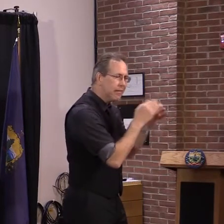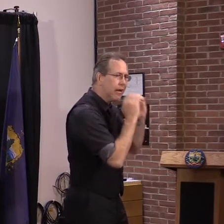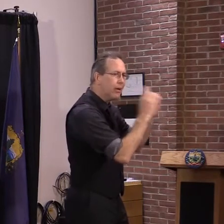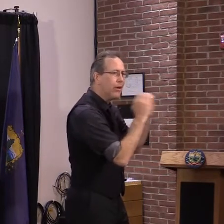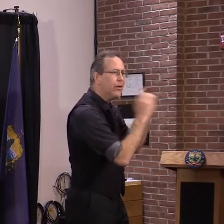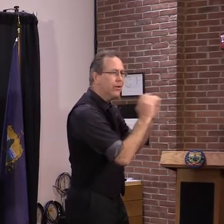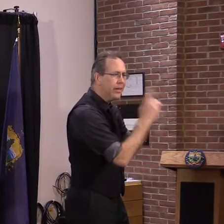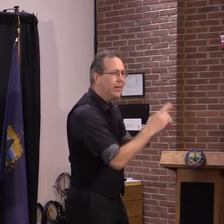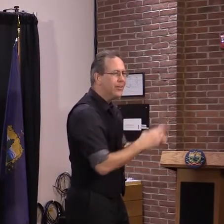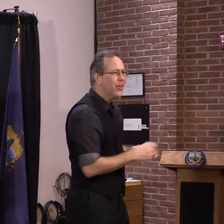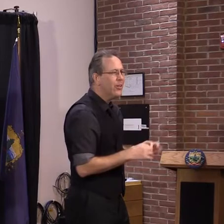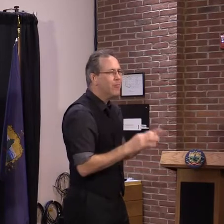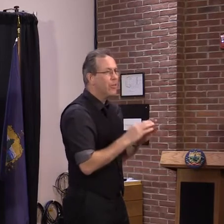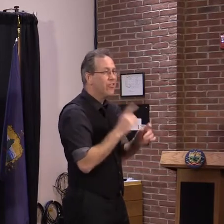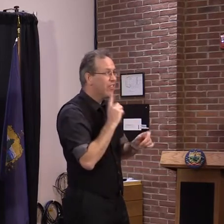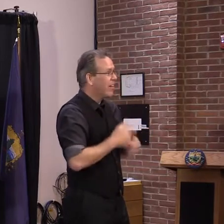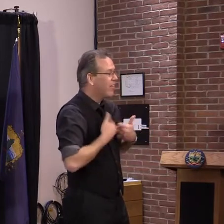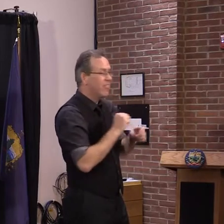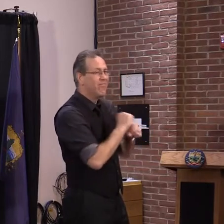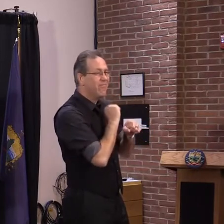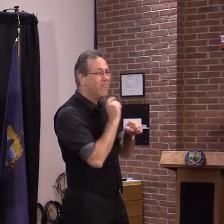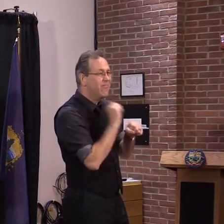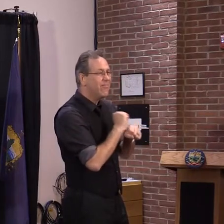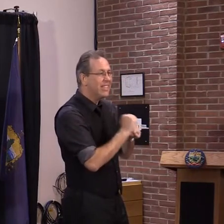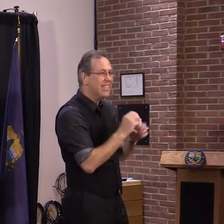situation. Dr. Levine?